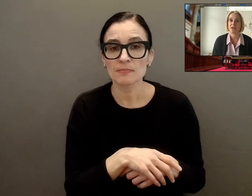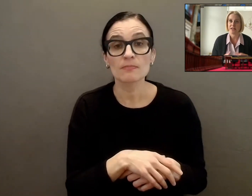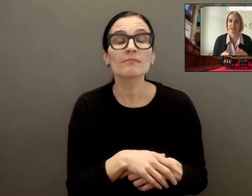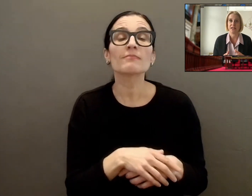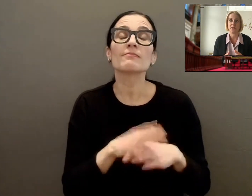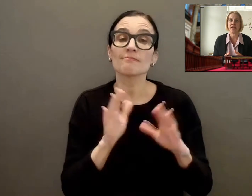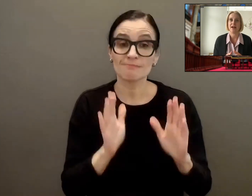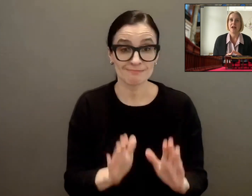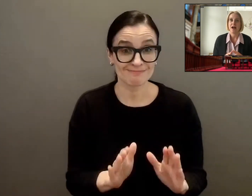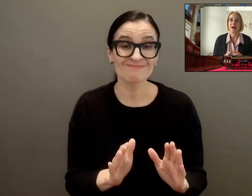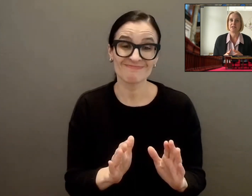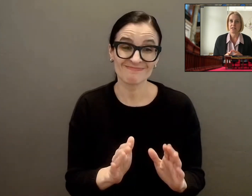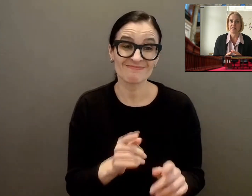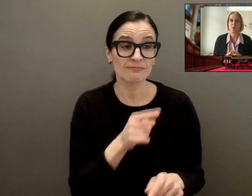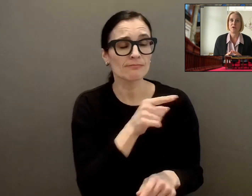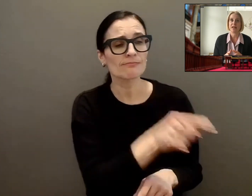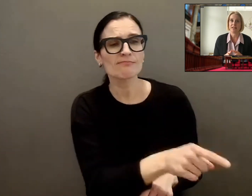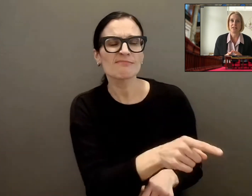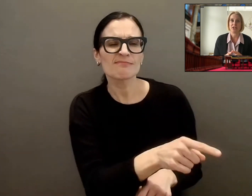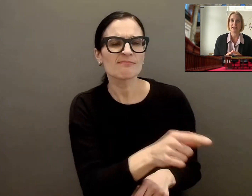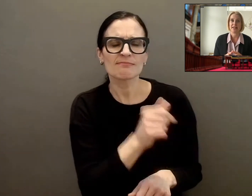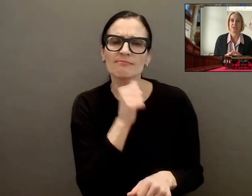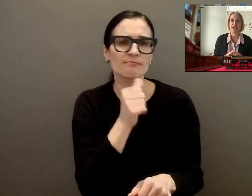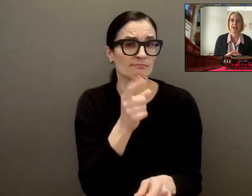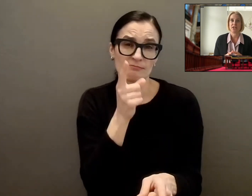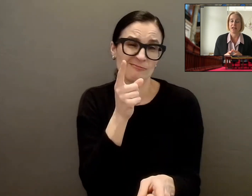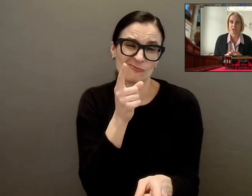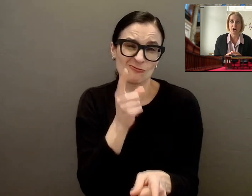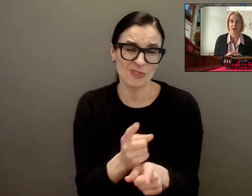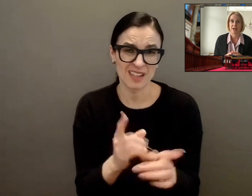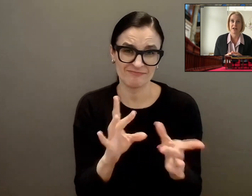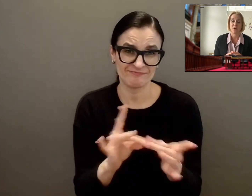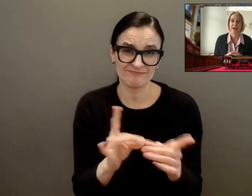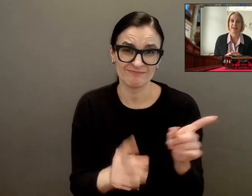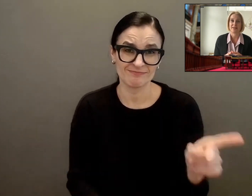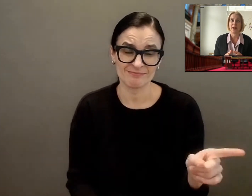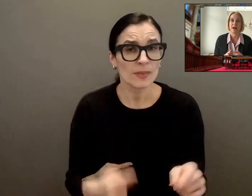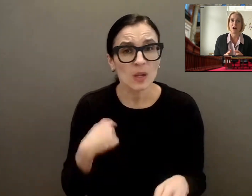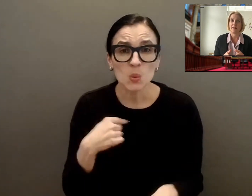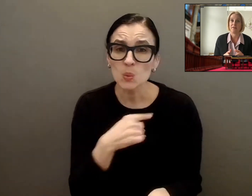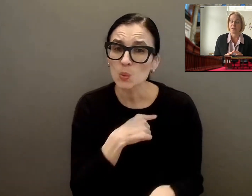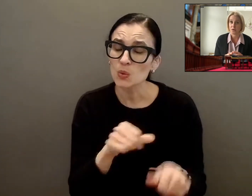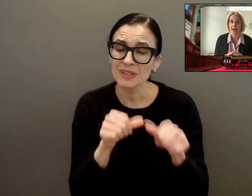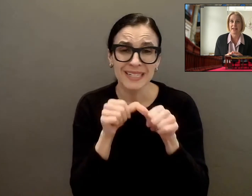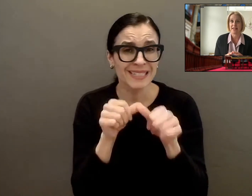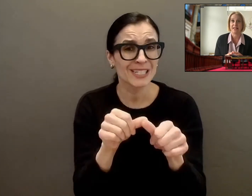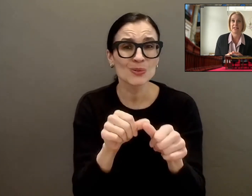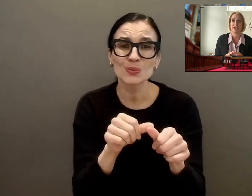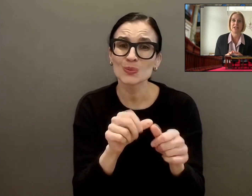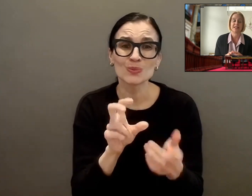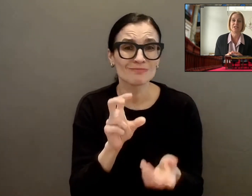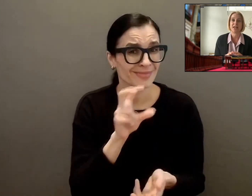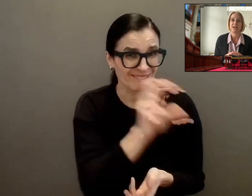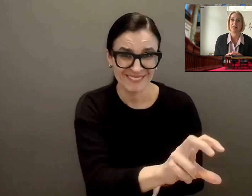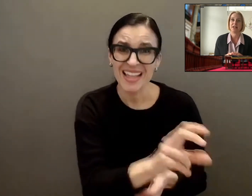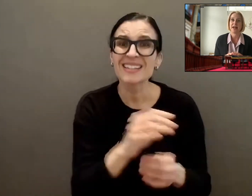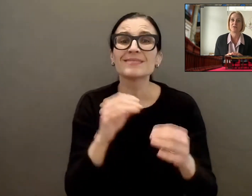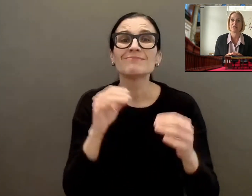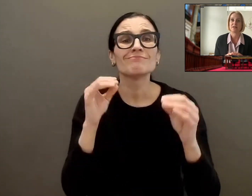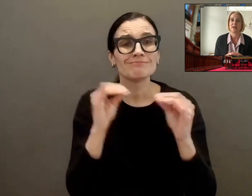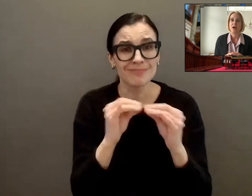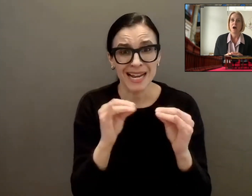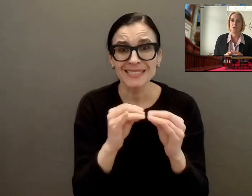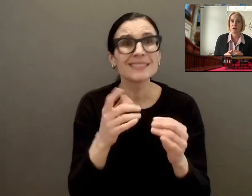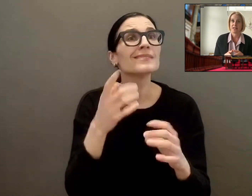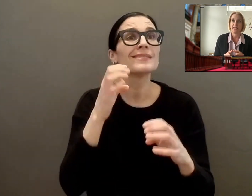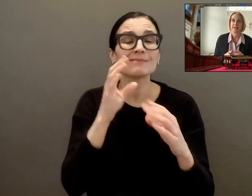We are continuing to support Indigenous education in targeted ways. We have created the Indigenous Education